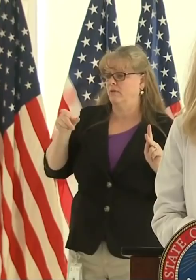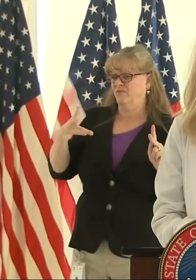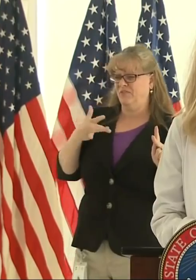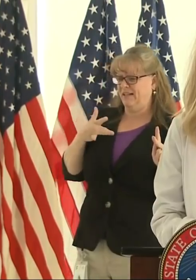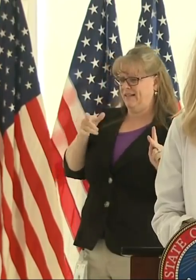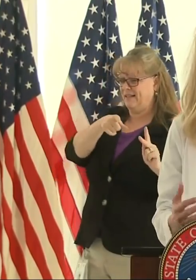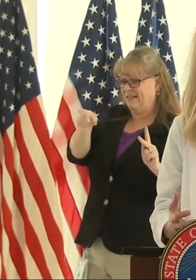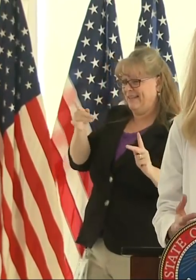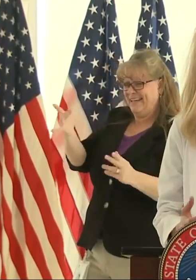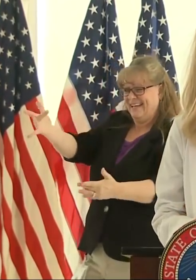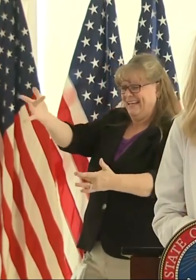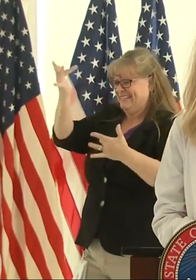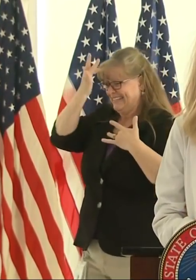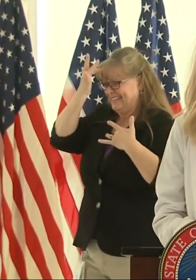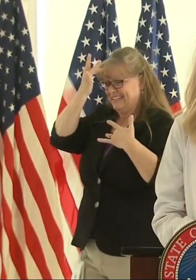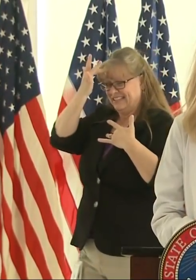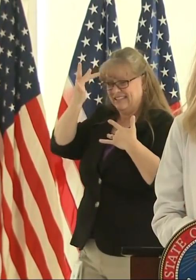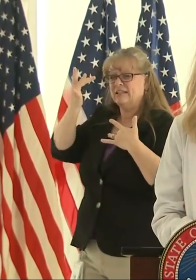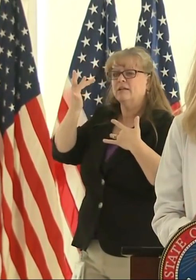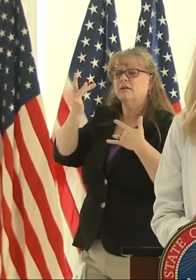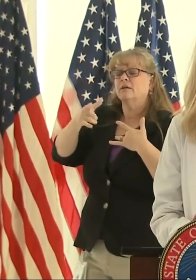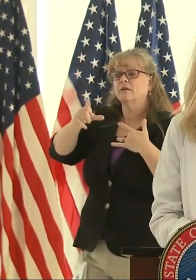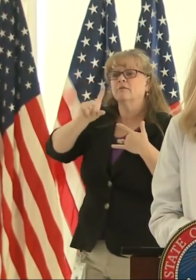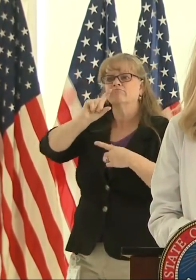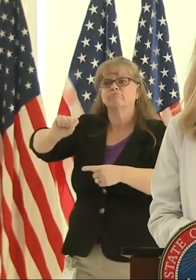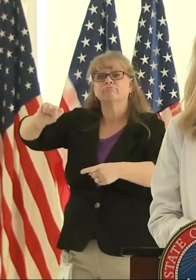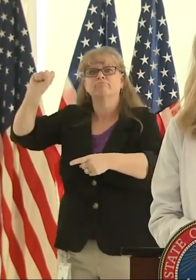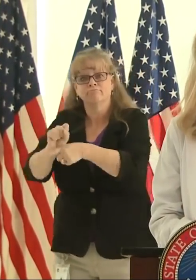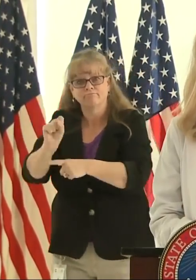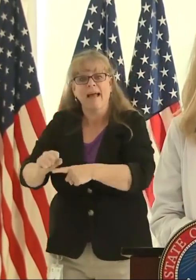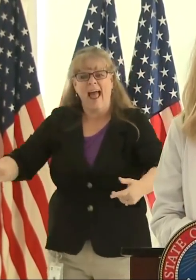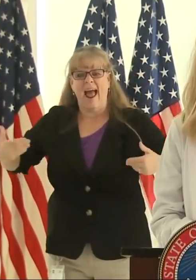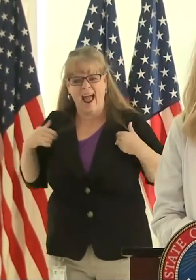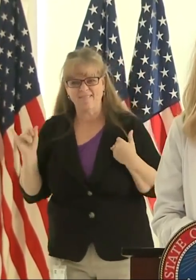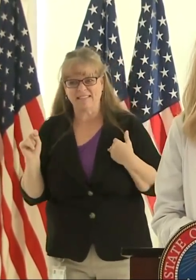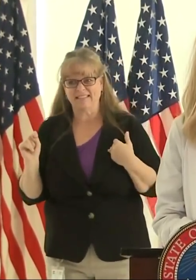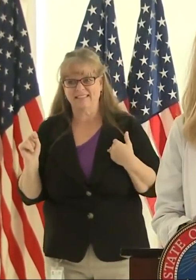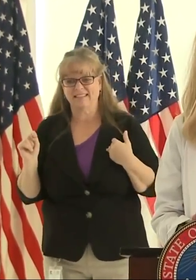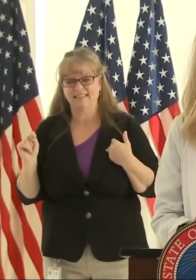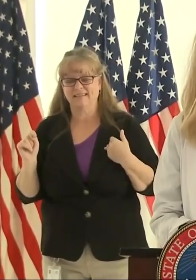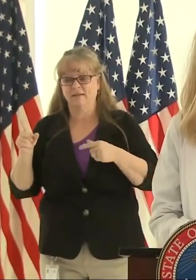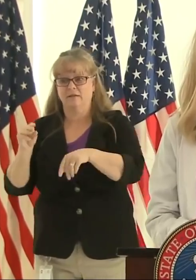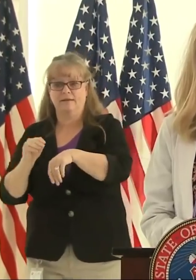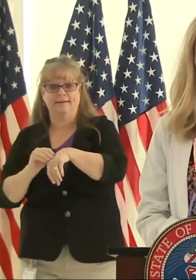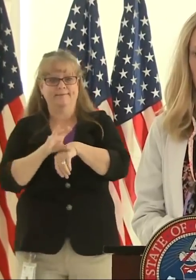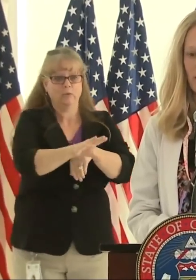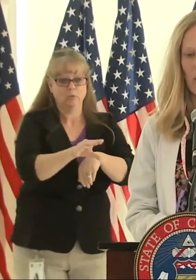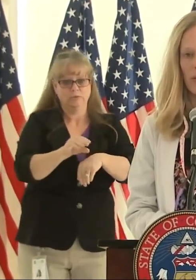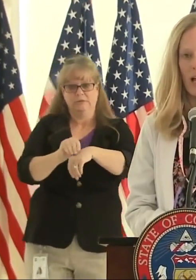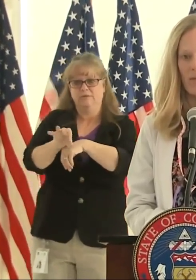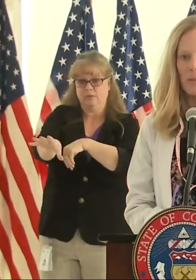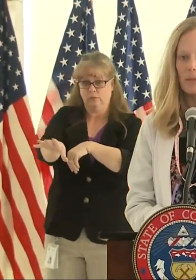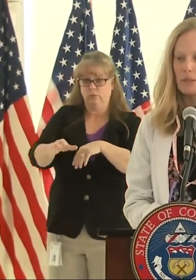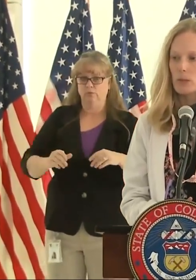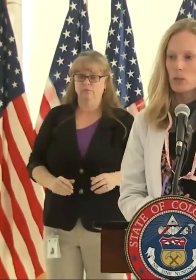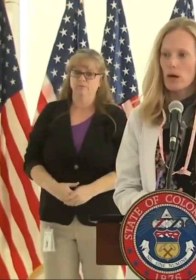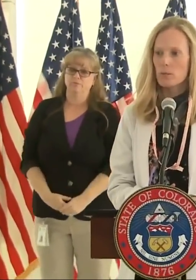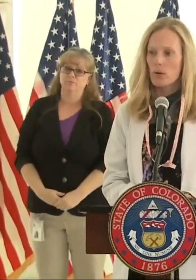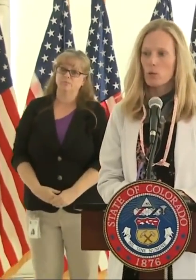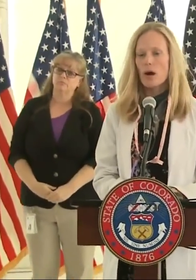gives us a bigger picture, a better picture of really what transmission here in the state looks like. And so these figures estimate that we have